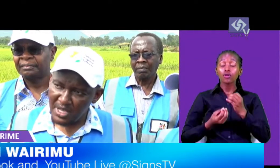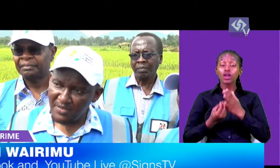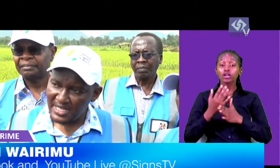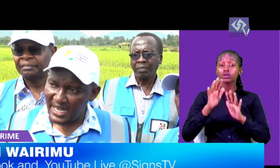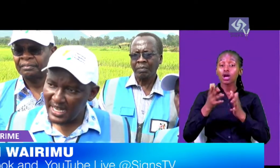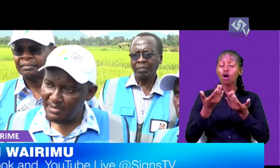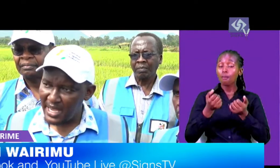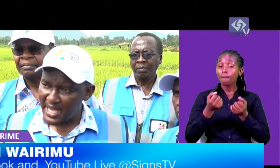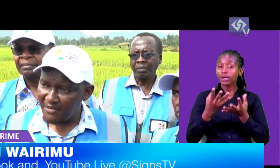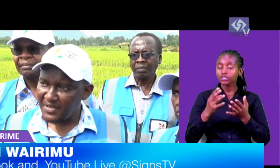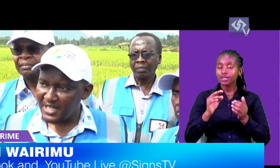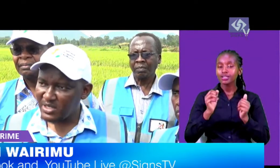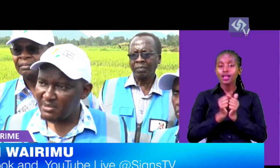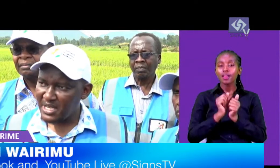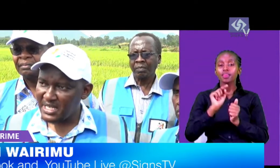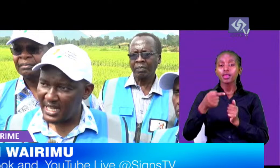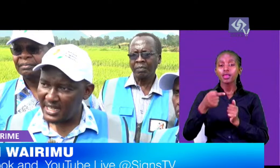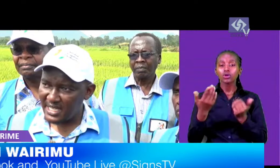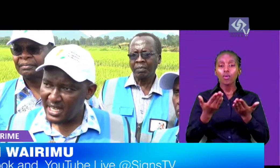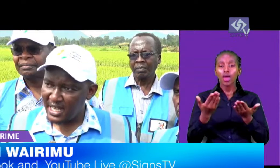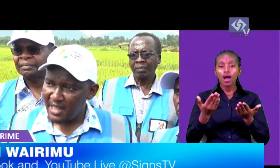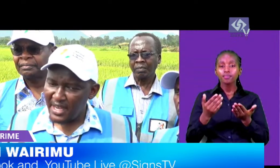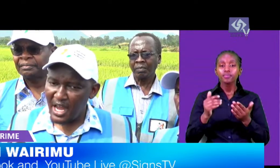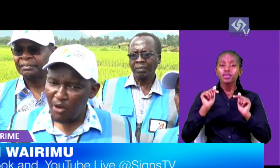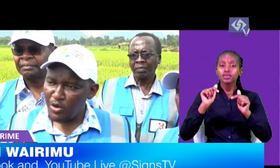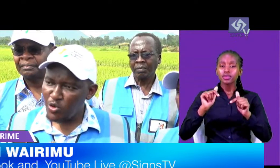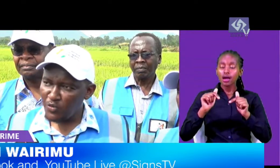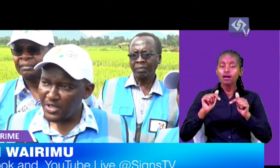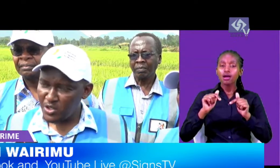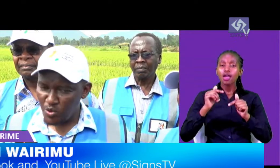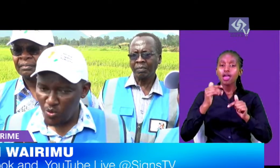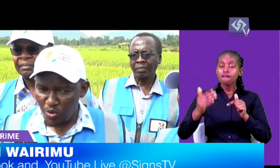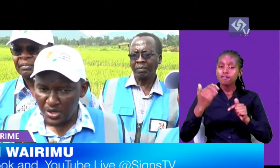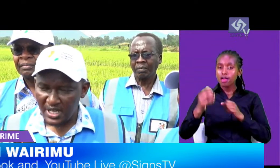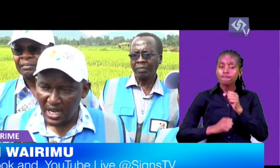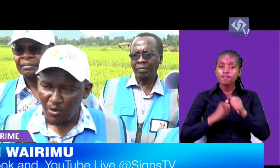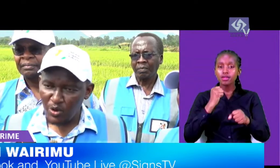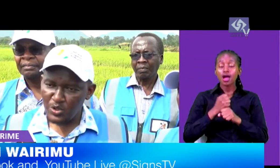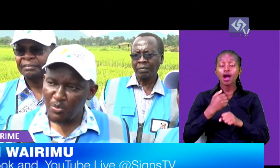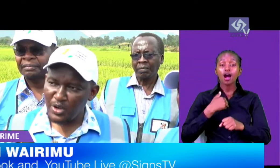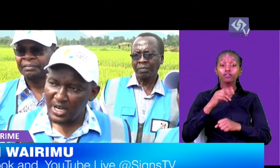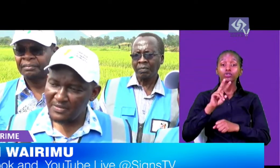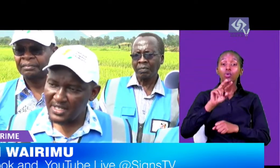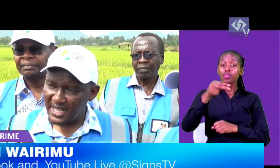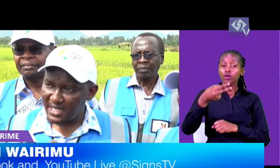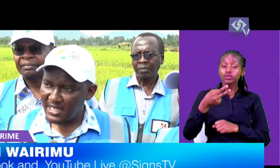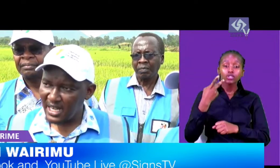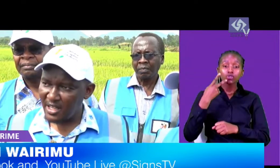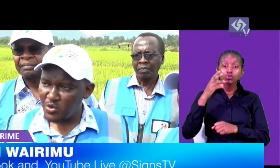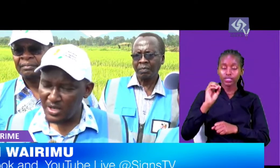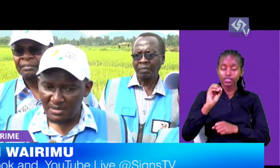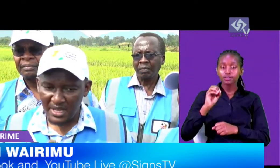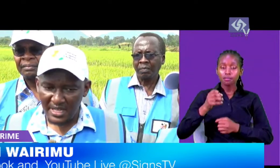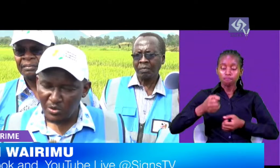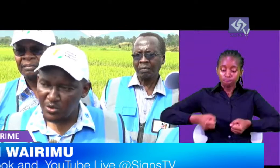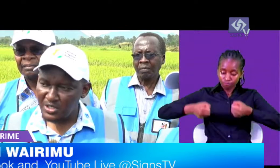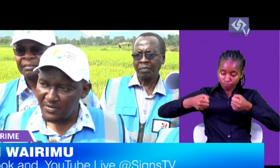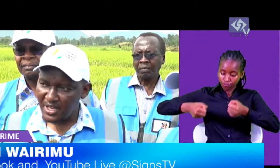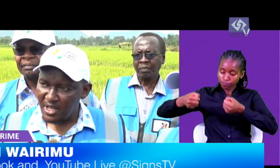us at least per year 50,000 metric tons. Then when we go to phase 2, which will also progressively start and take another 2 years, by the year 2027, we